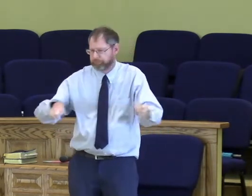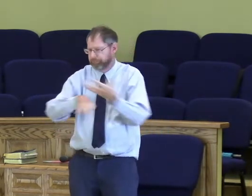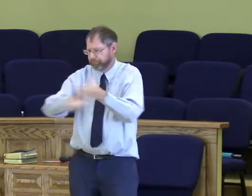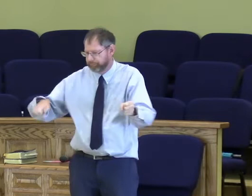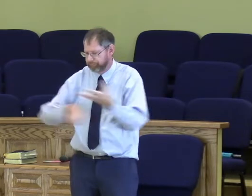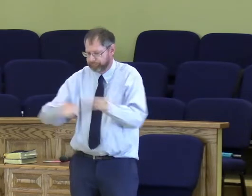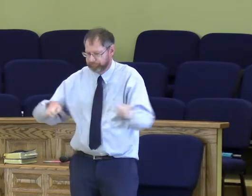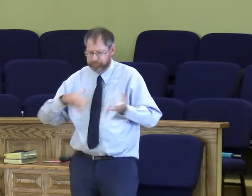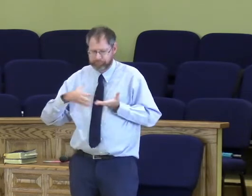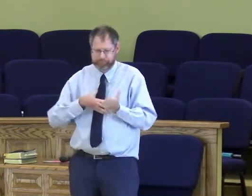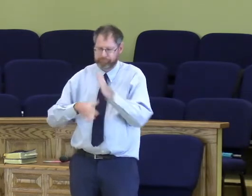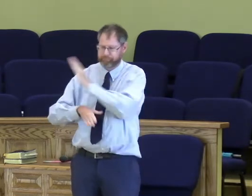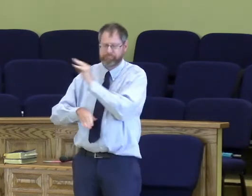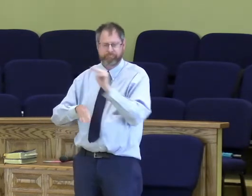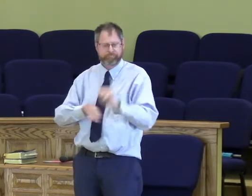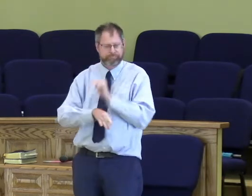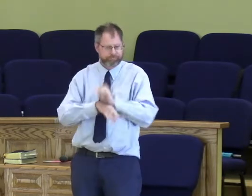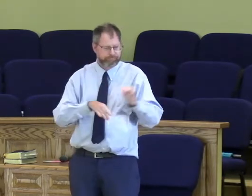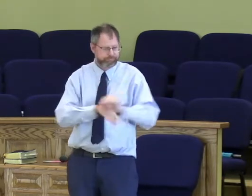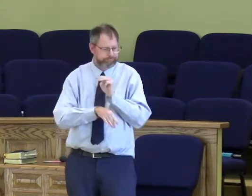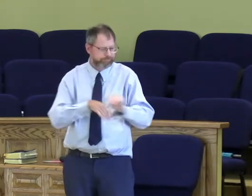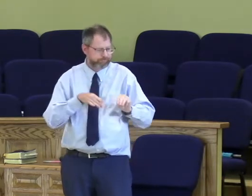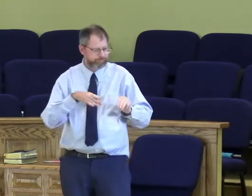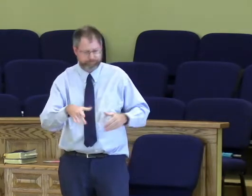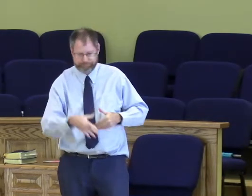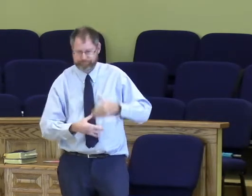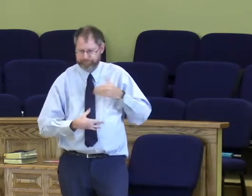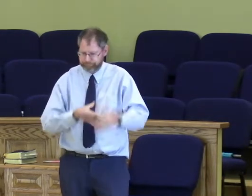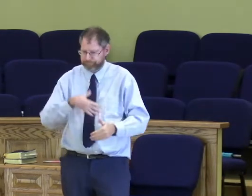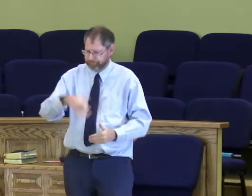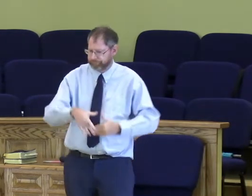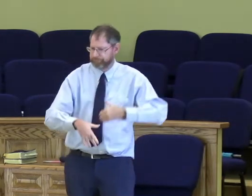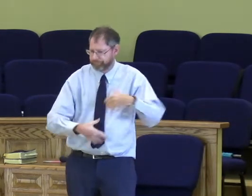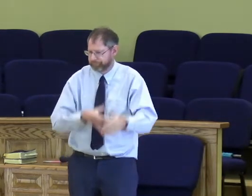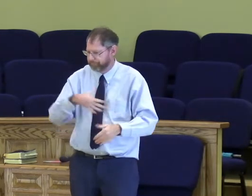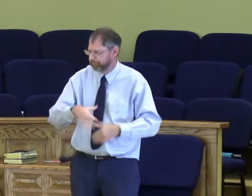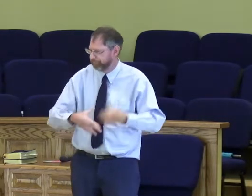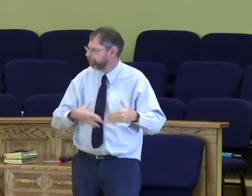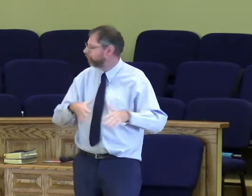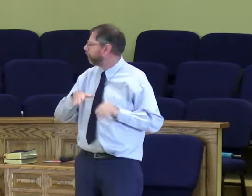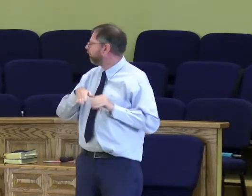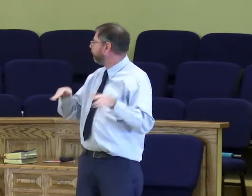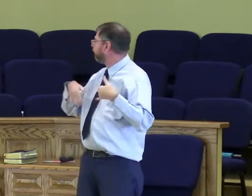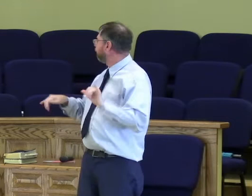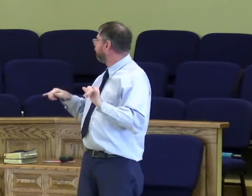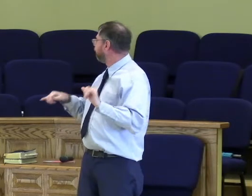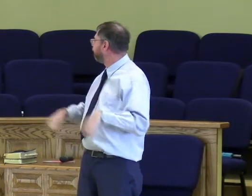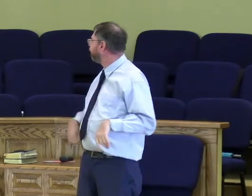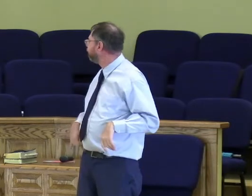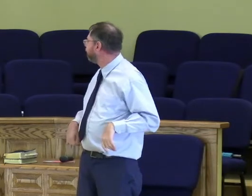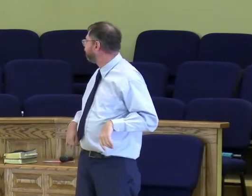see, again, as already mentioned, hundreds and hundreds of deaf children have received the gospel and also got an